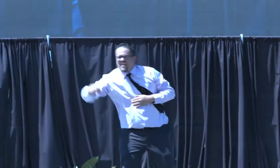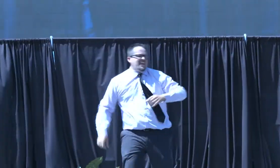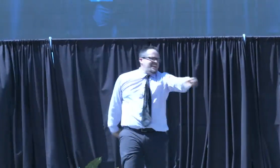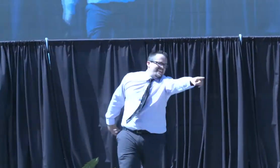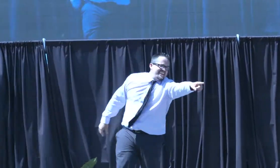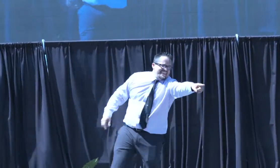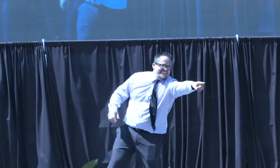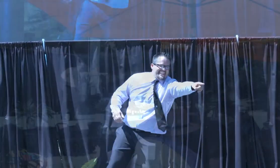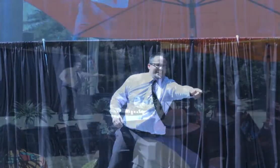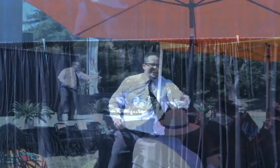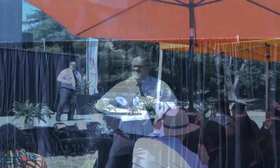Soar.